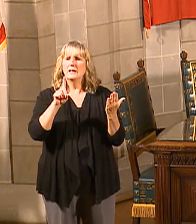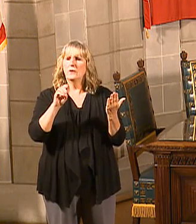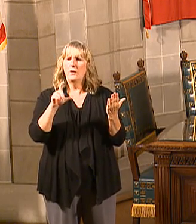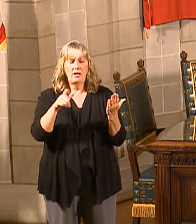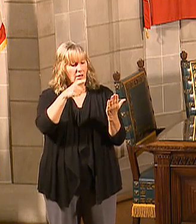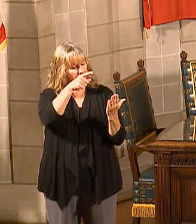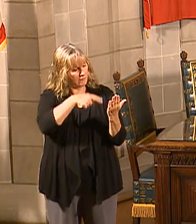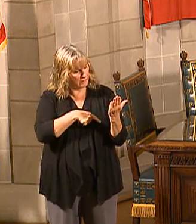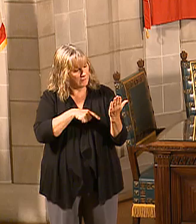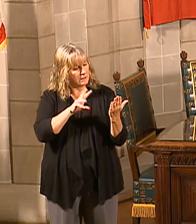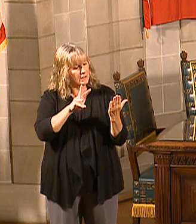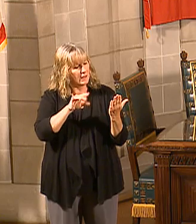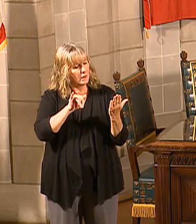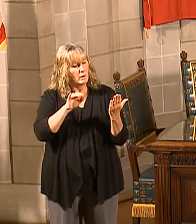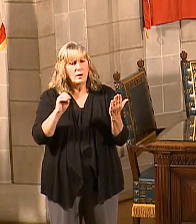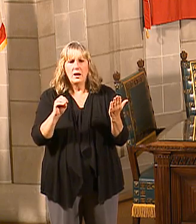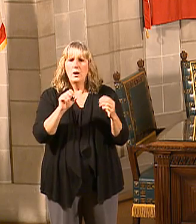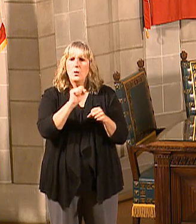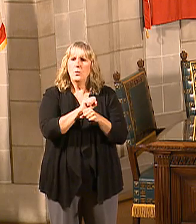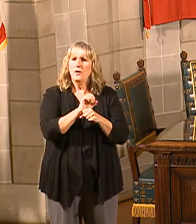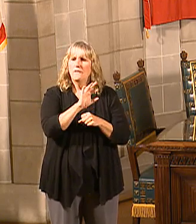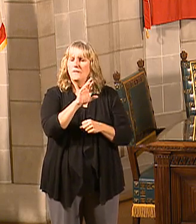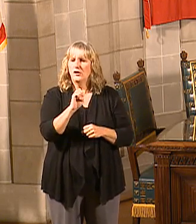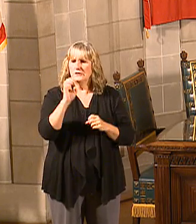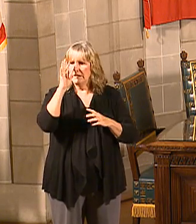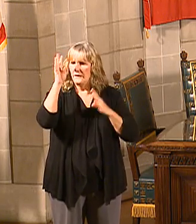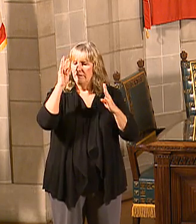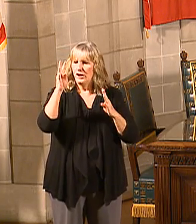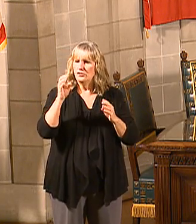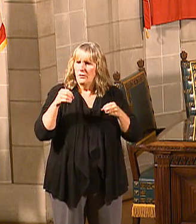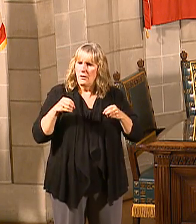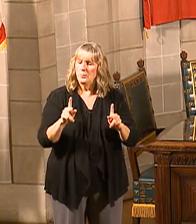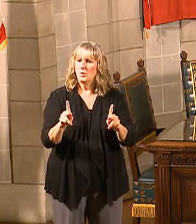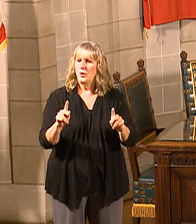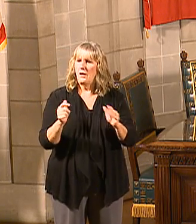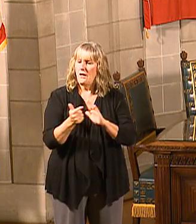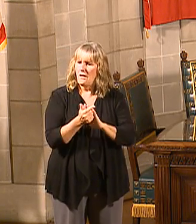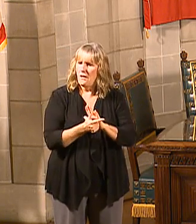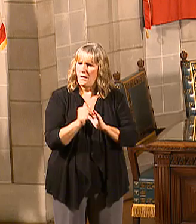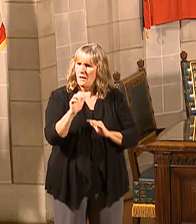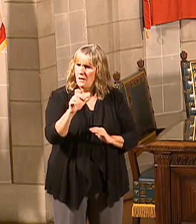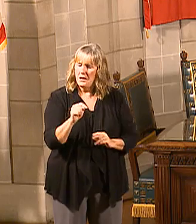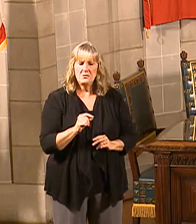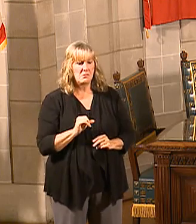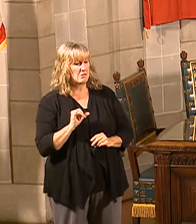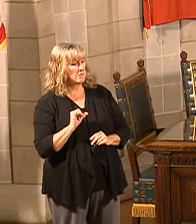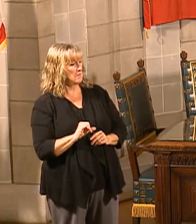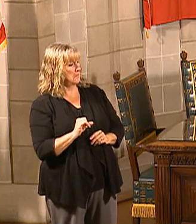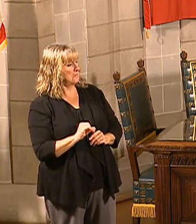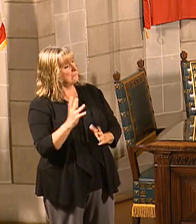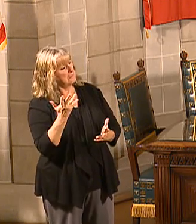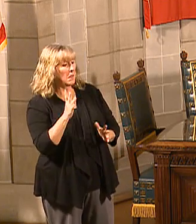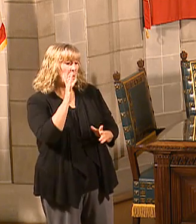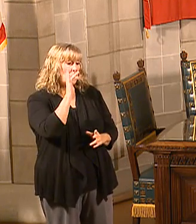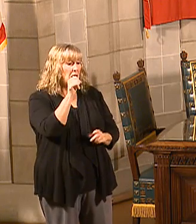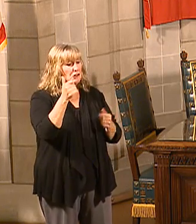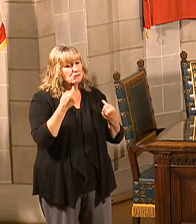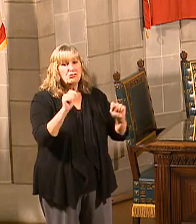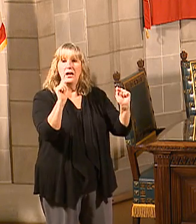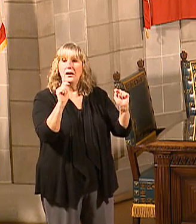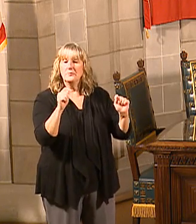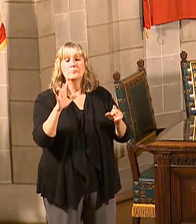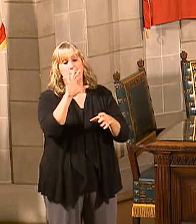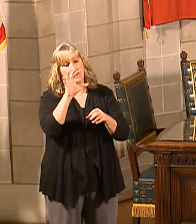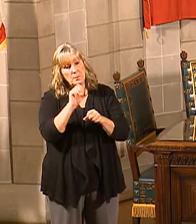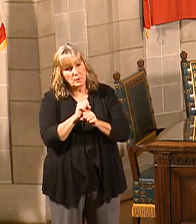called WIOA, Workforce Innovation and Opportunity Act. I thought, what do I have to lose? I made an appointment to